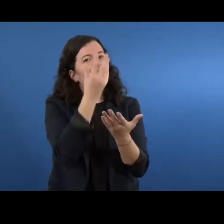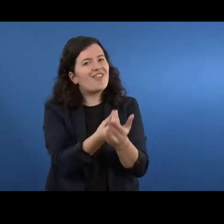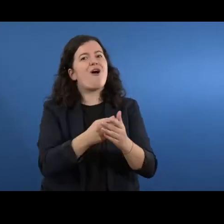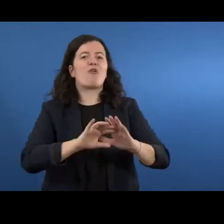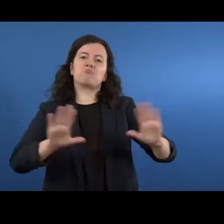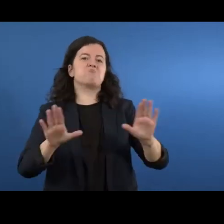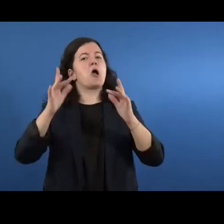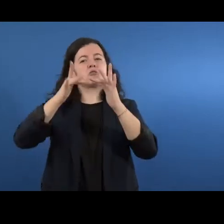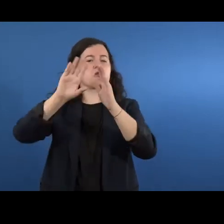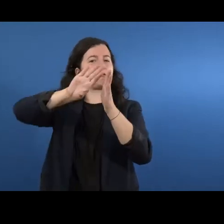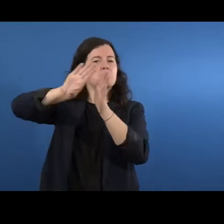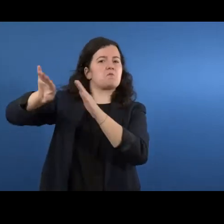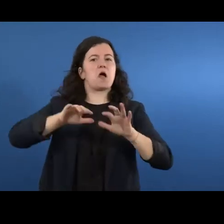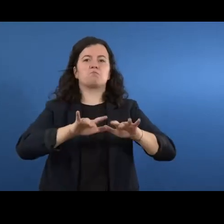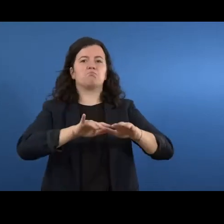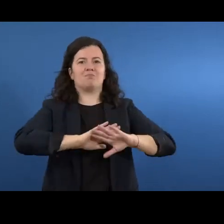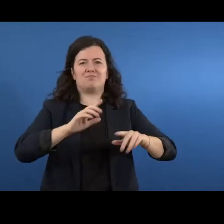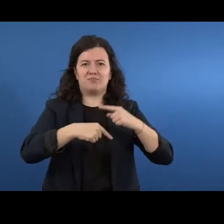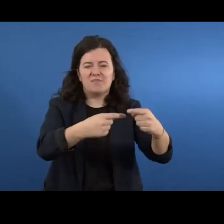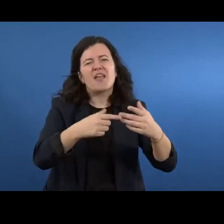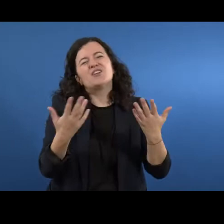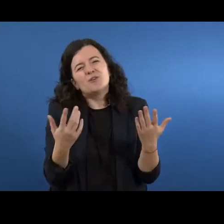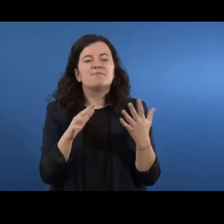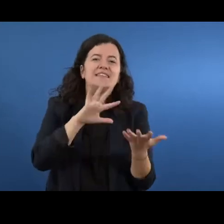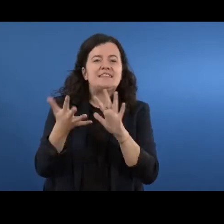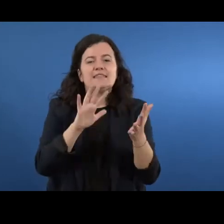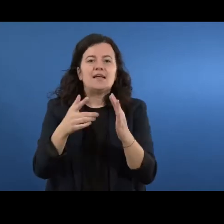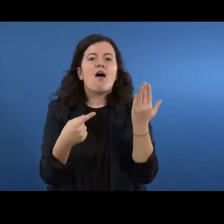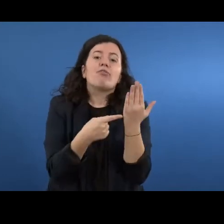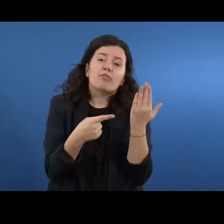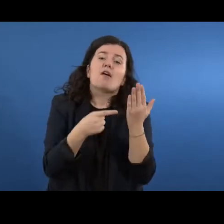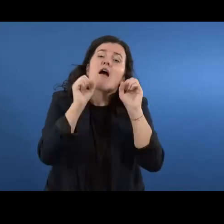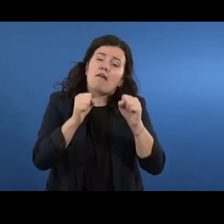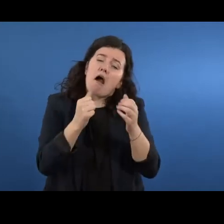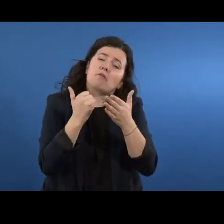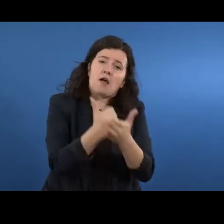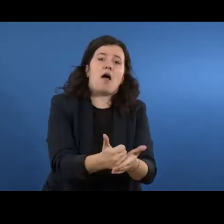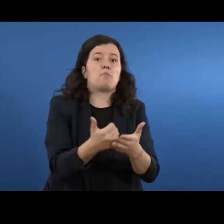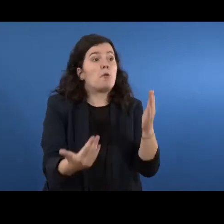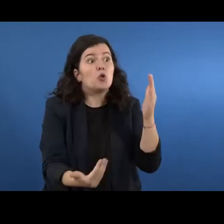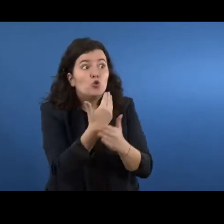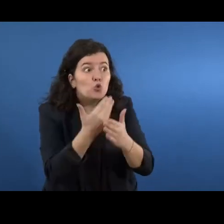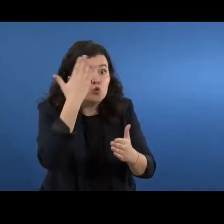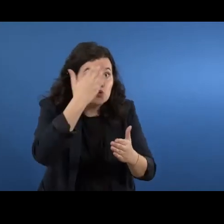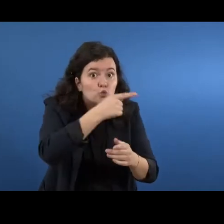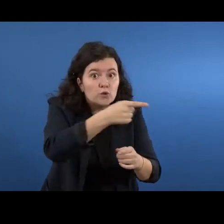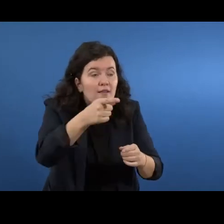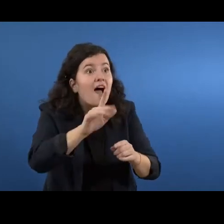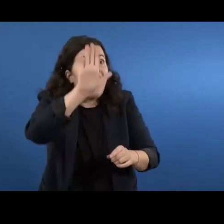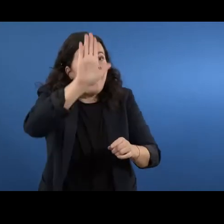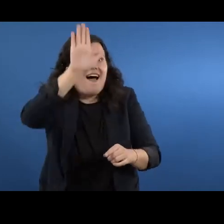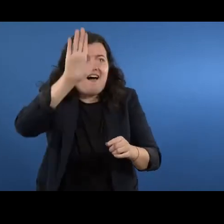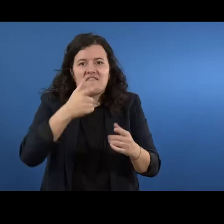development, technologies definitely have the potential to reach more students and facilitate or even enhance the